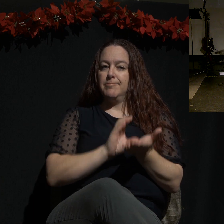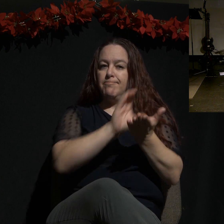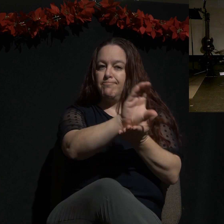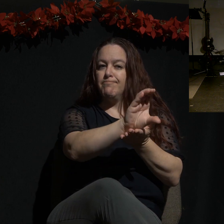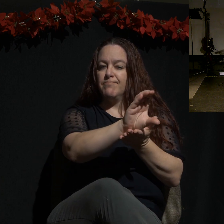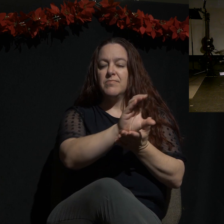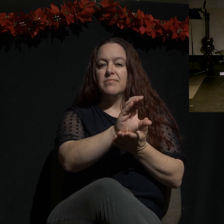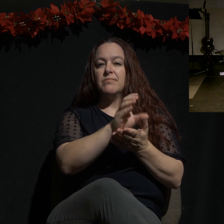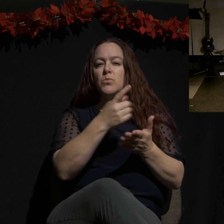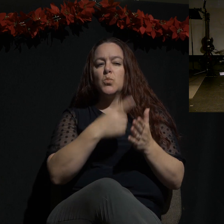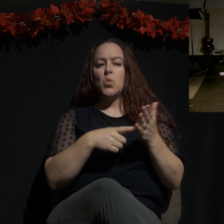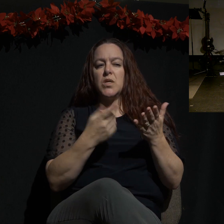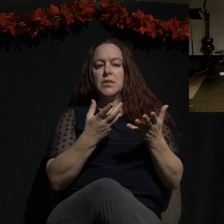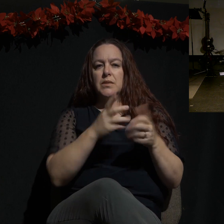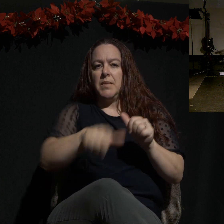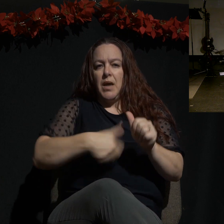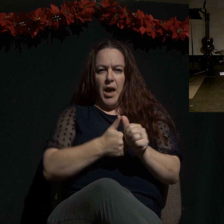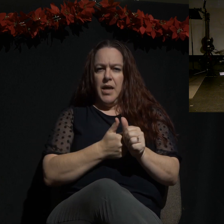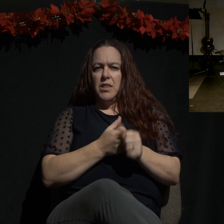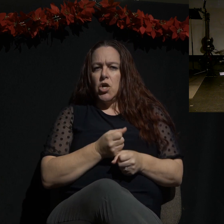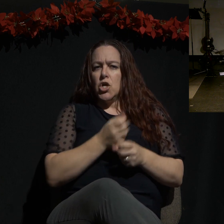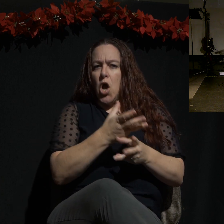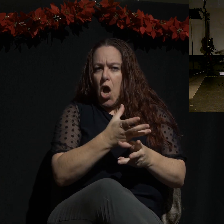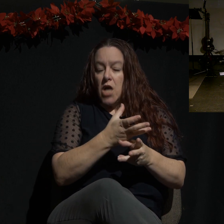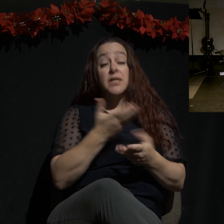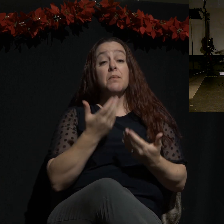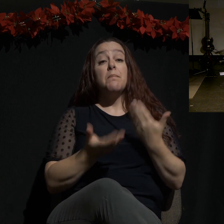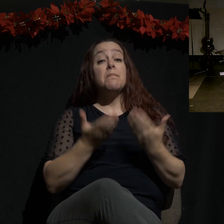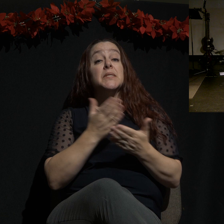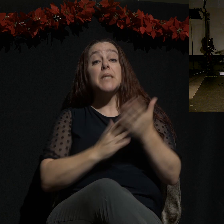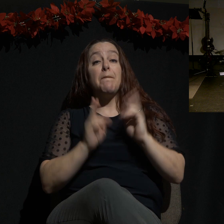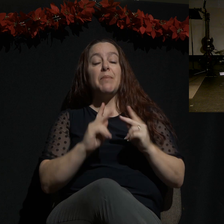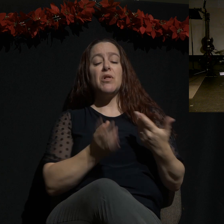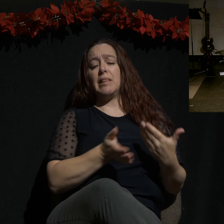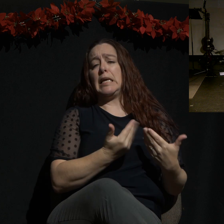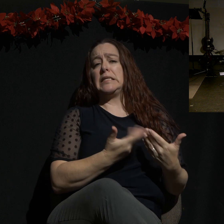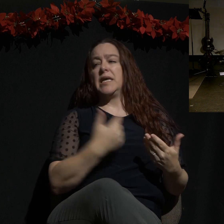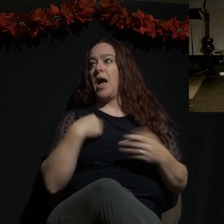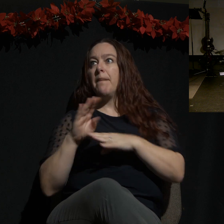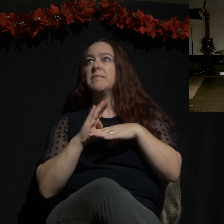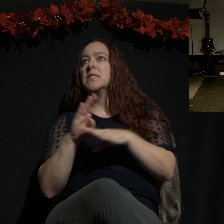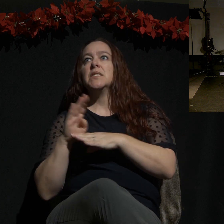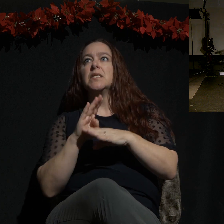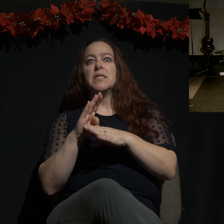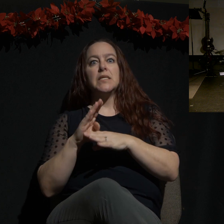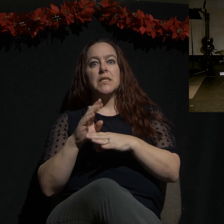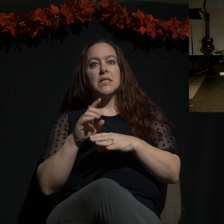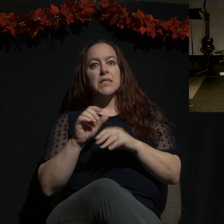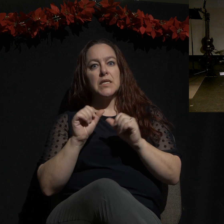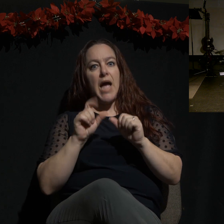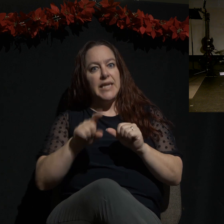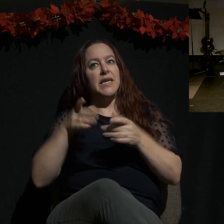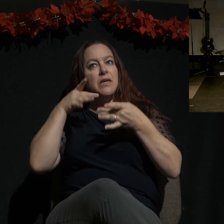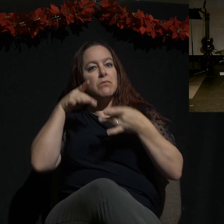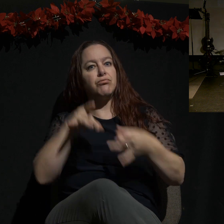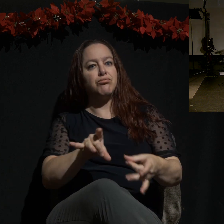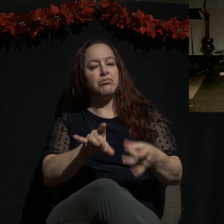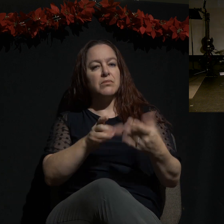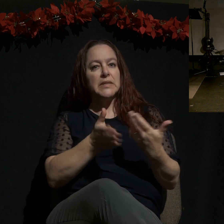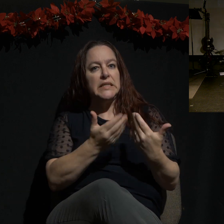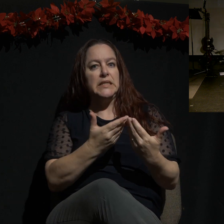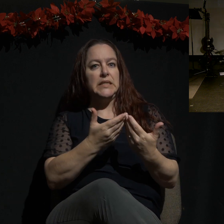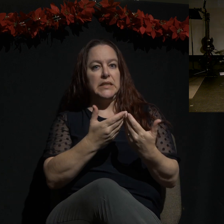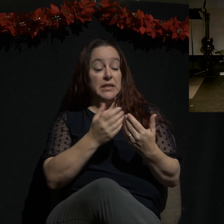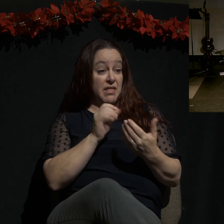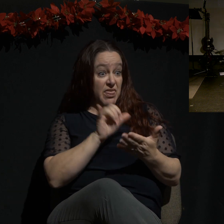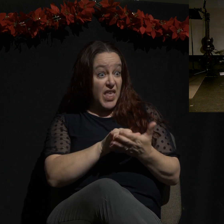do that? For some people, it might be convenience. I'm very busy. I have to do a lot of stuff. And if I see